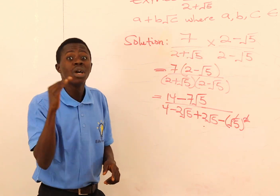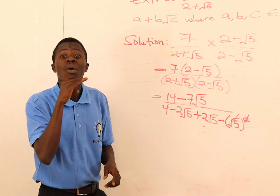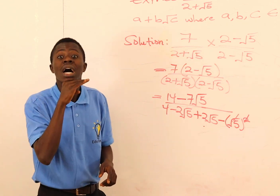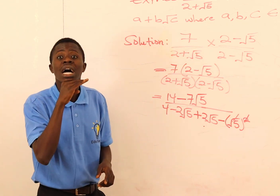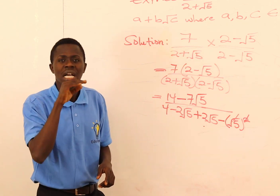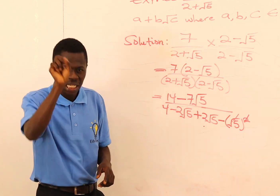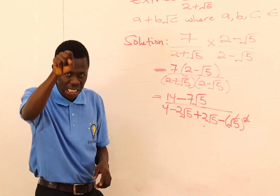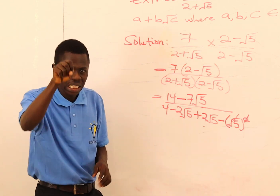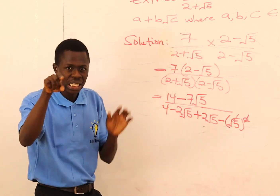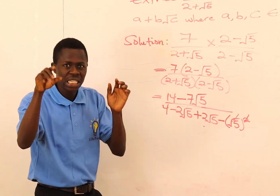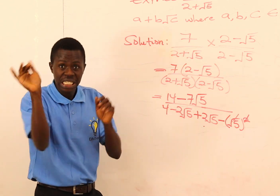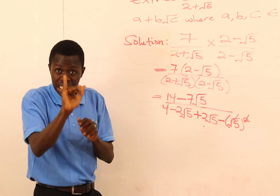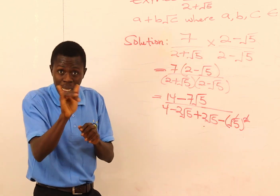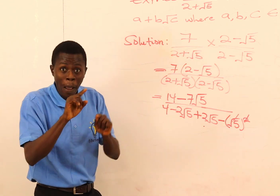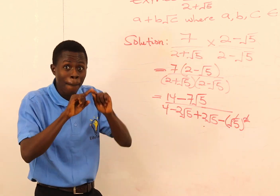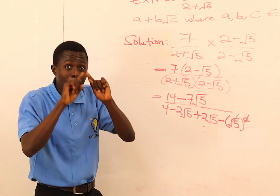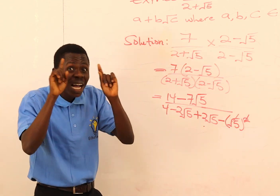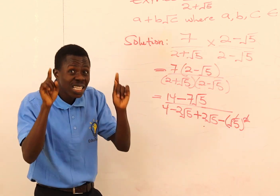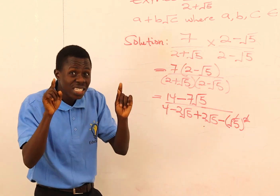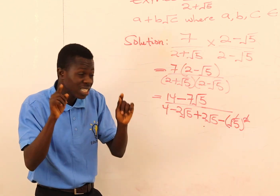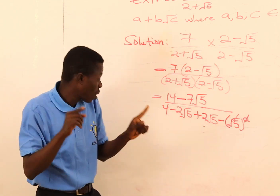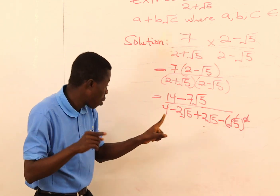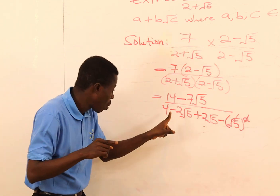Again, we have, you can see we have